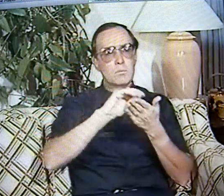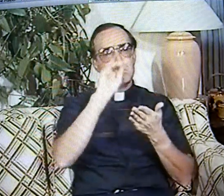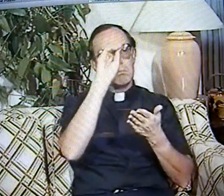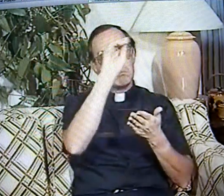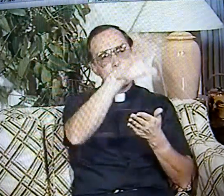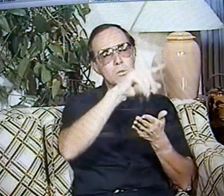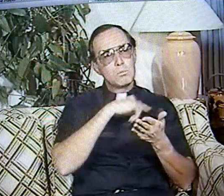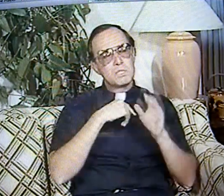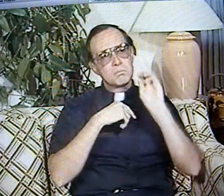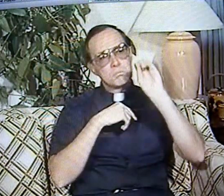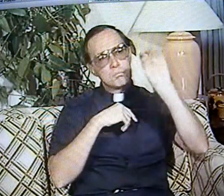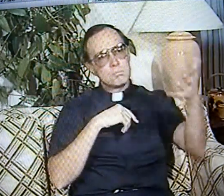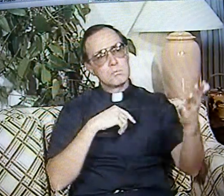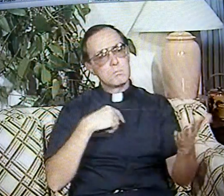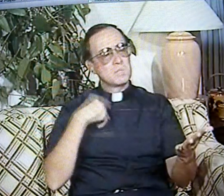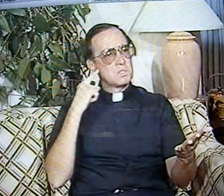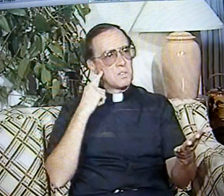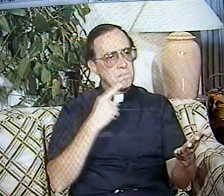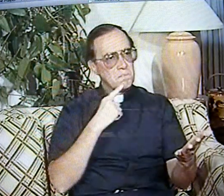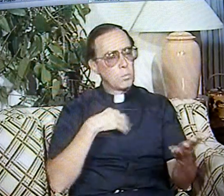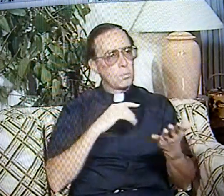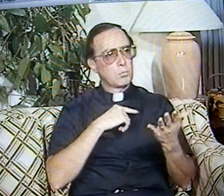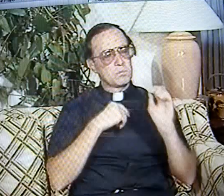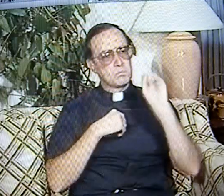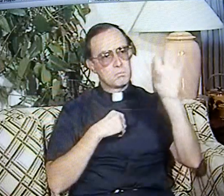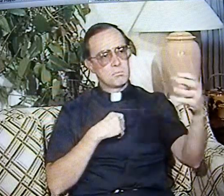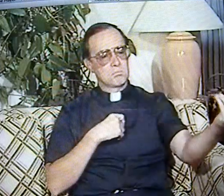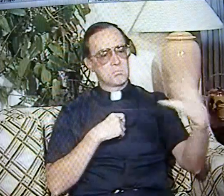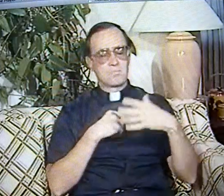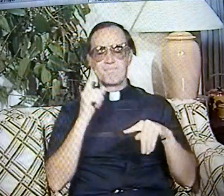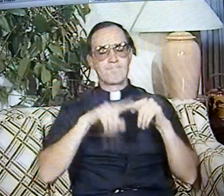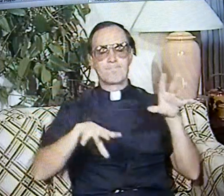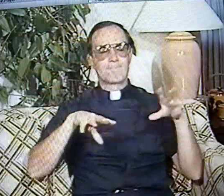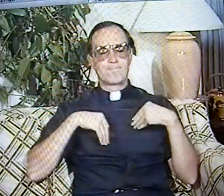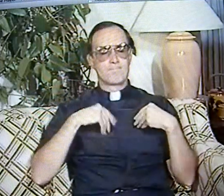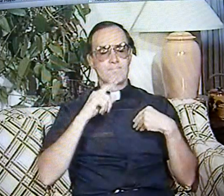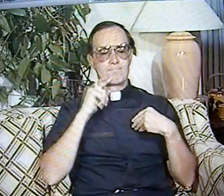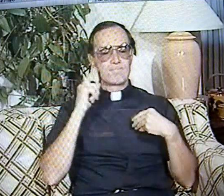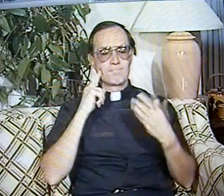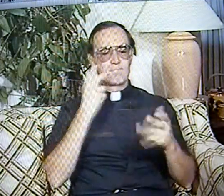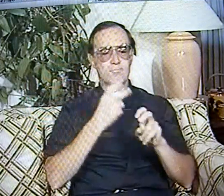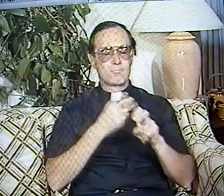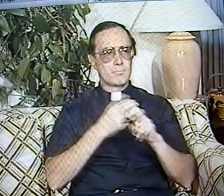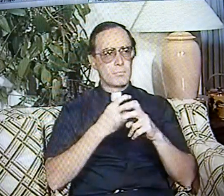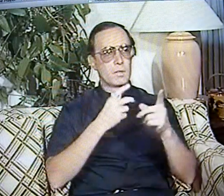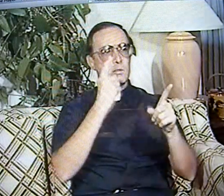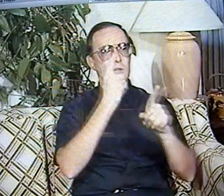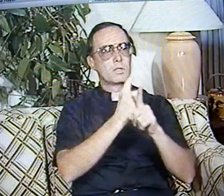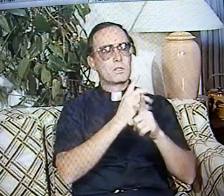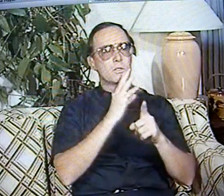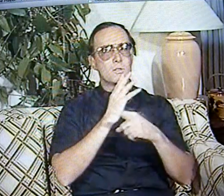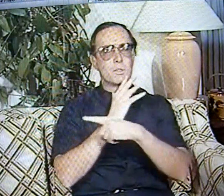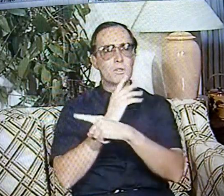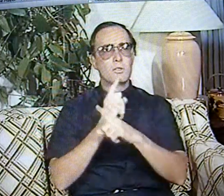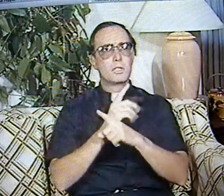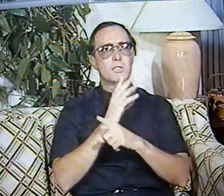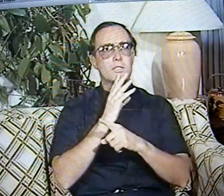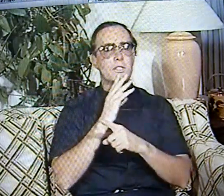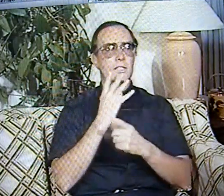So I sent letters to different places. I told them that I was deaf, and they would not accept me.